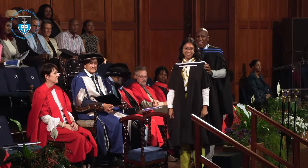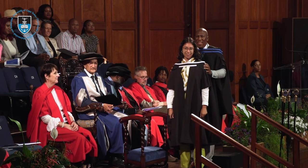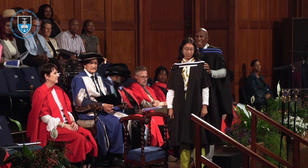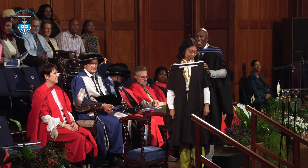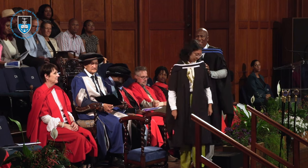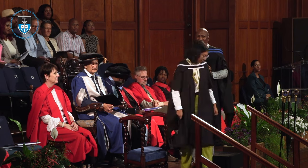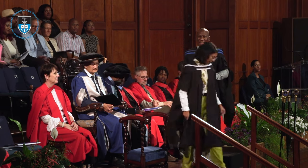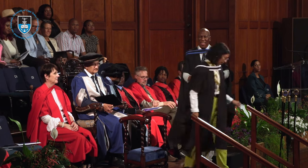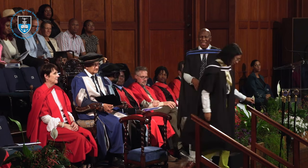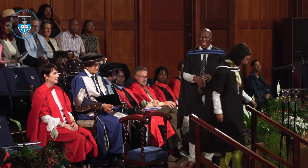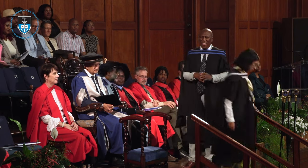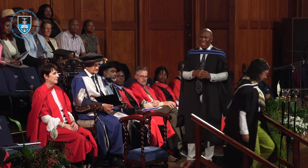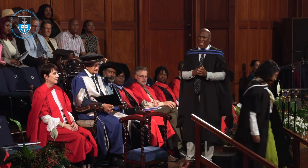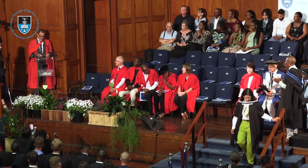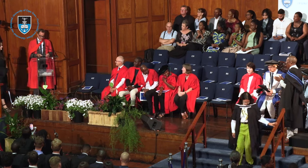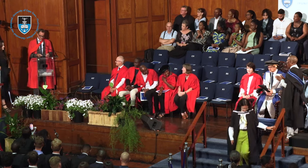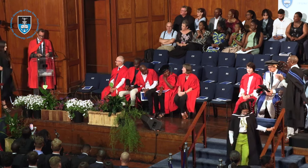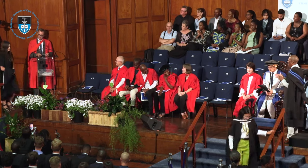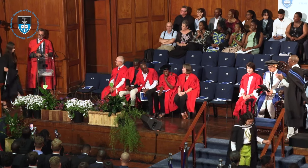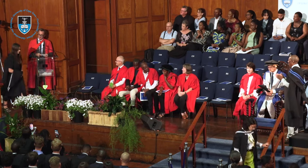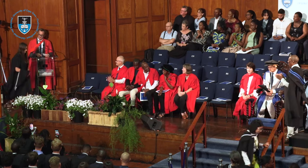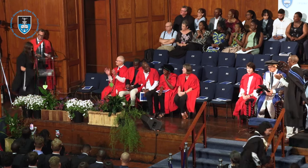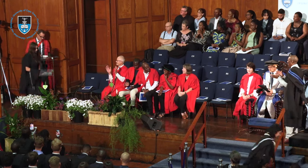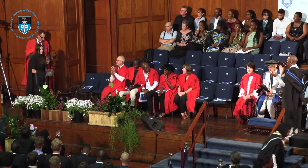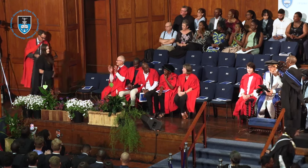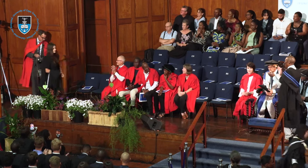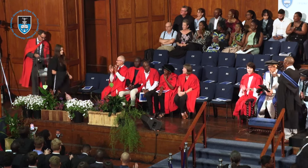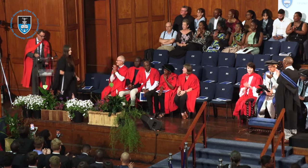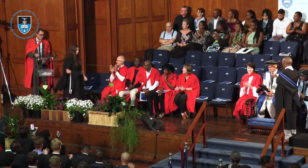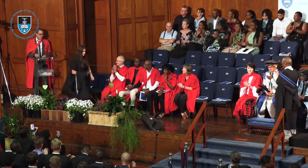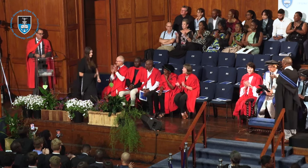For a Master of Architecture, Tegan May Isola.